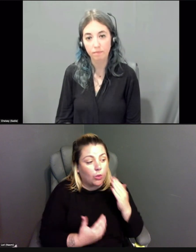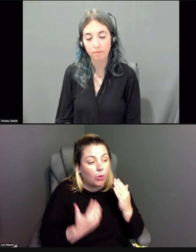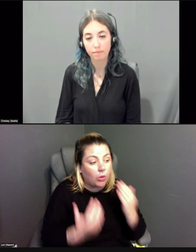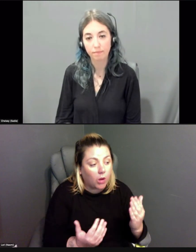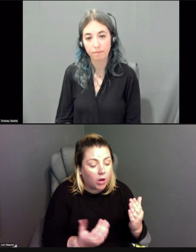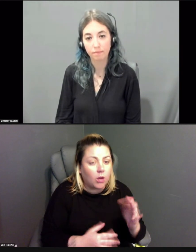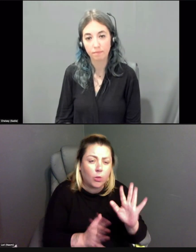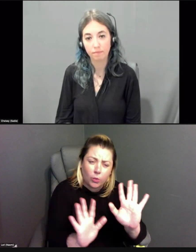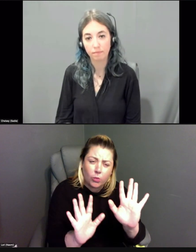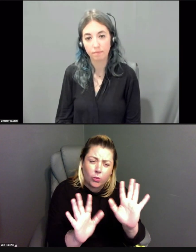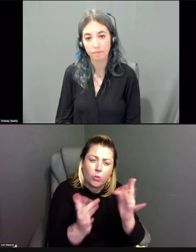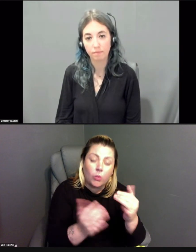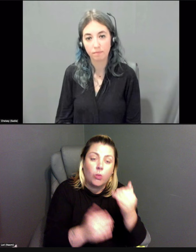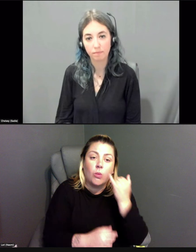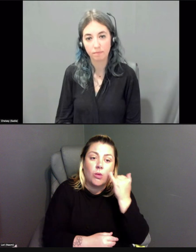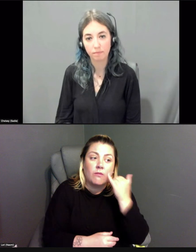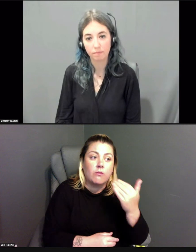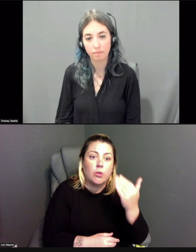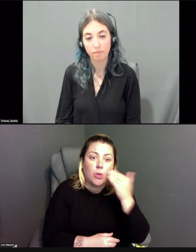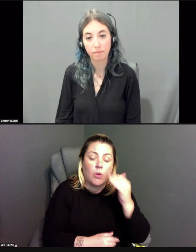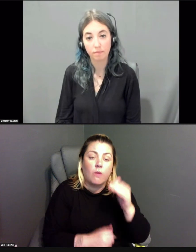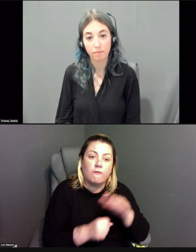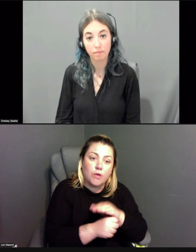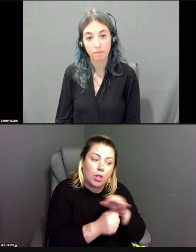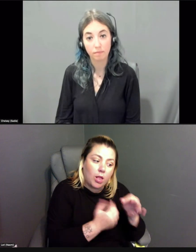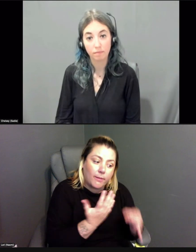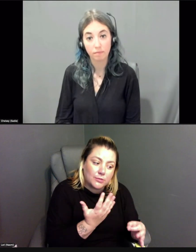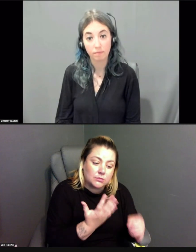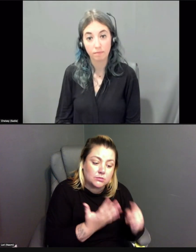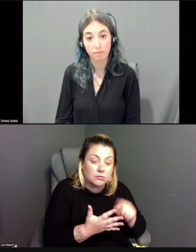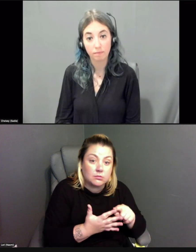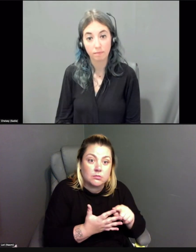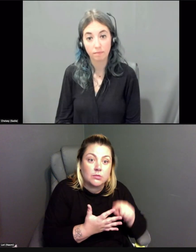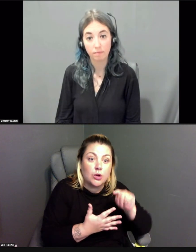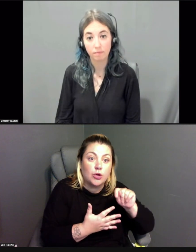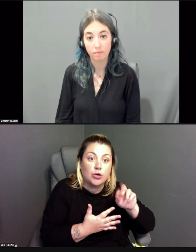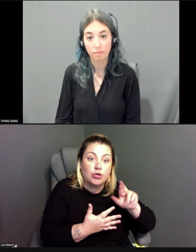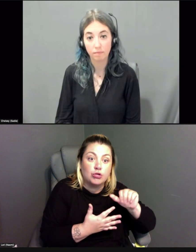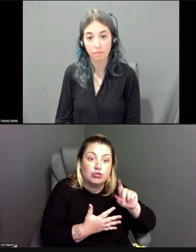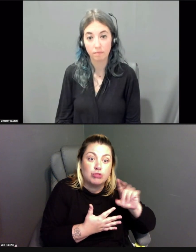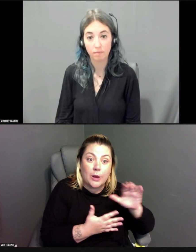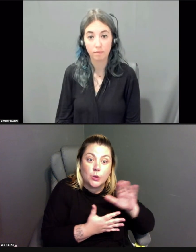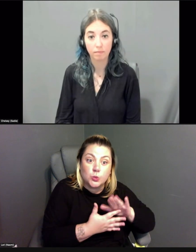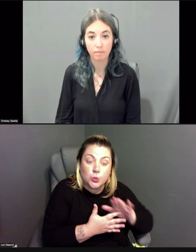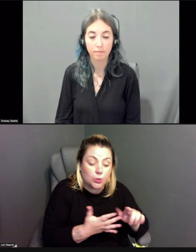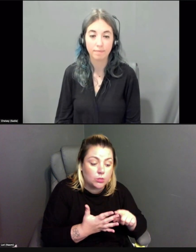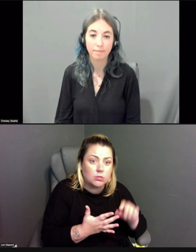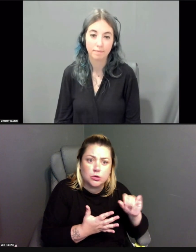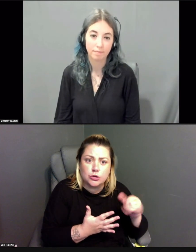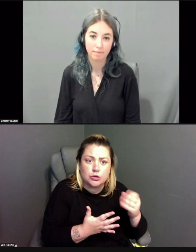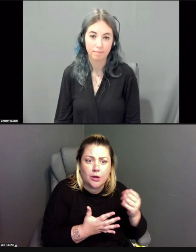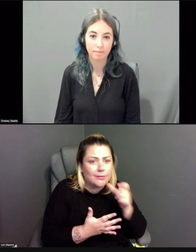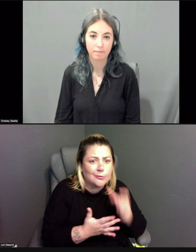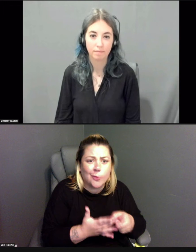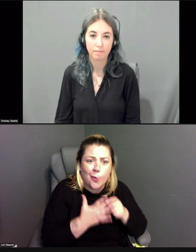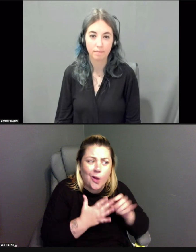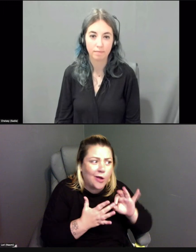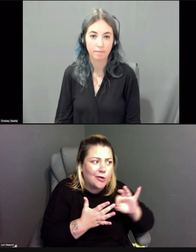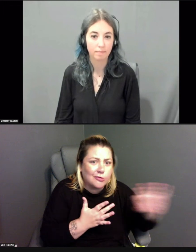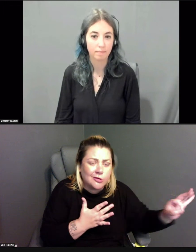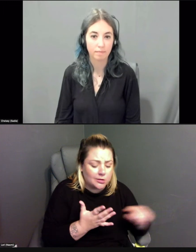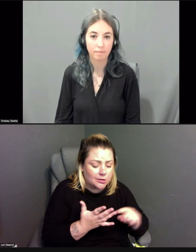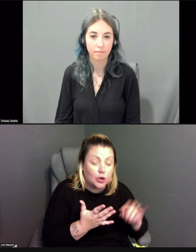that you could also go to a trade school or get a job that didn't require any kind of degree, or that there were certifications out